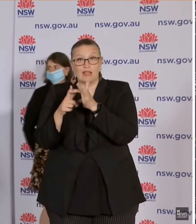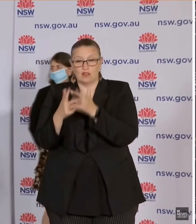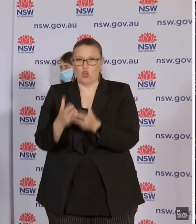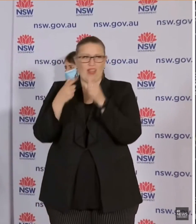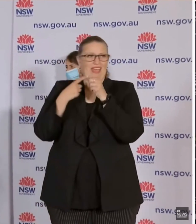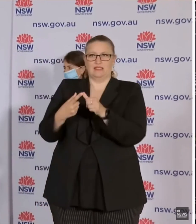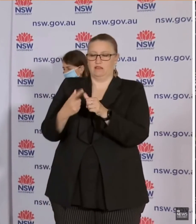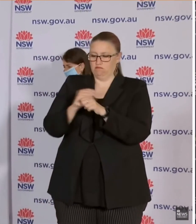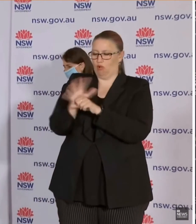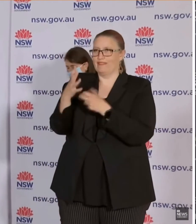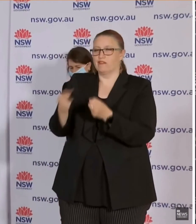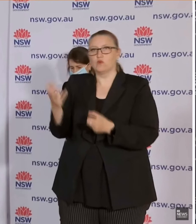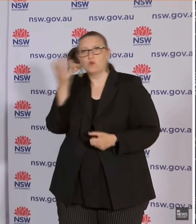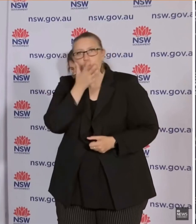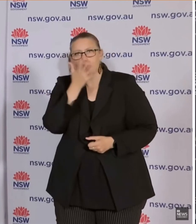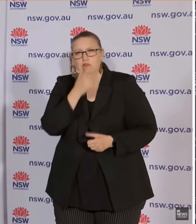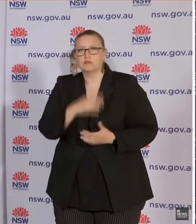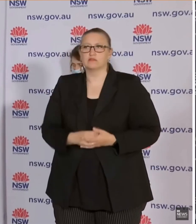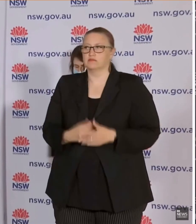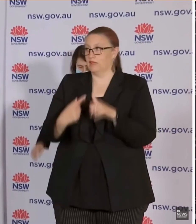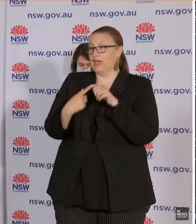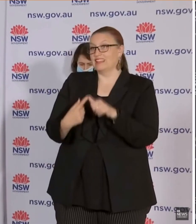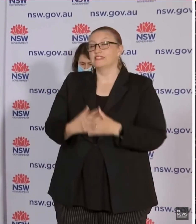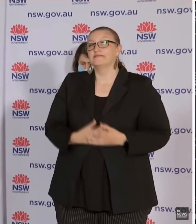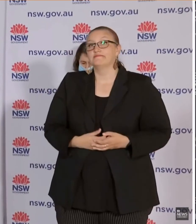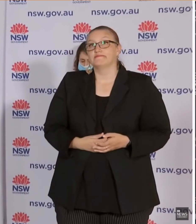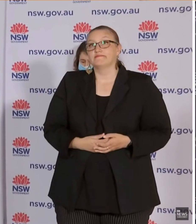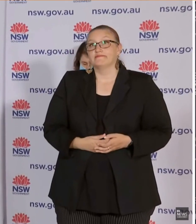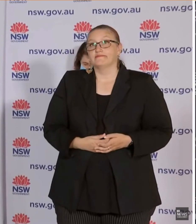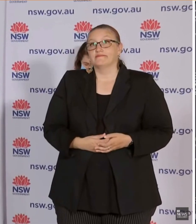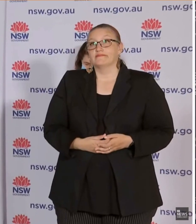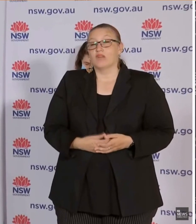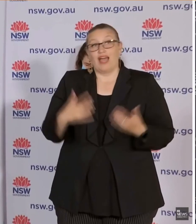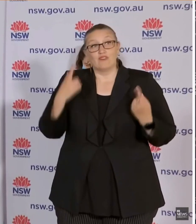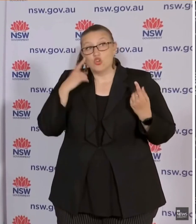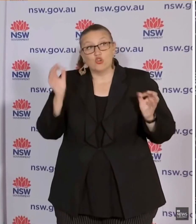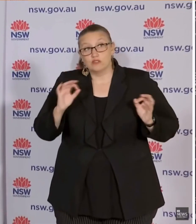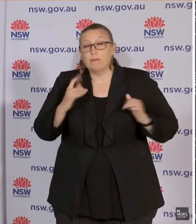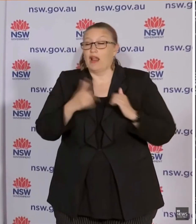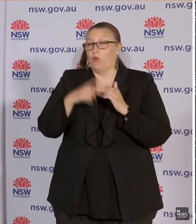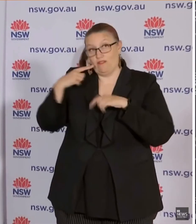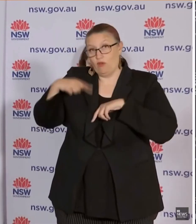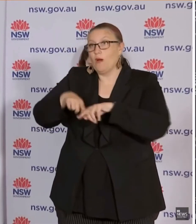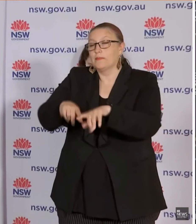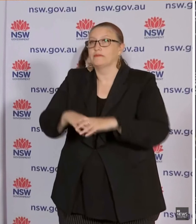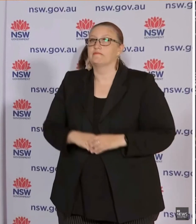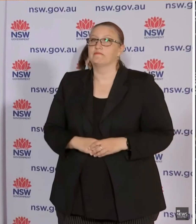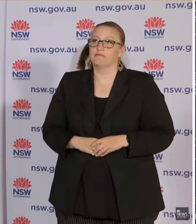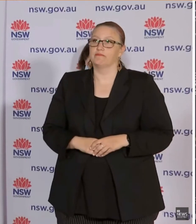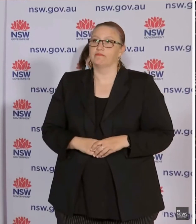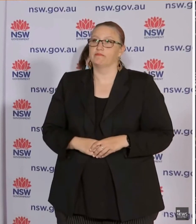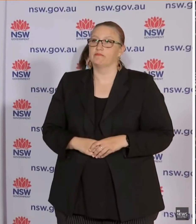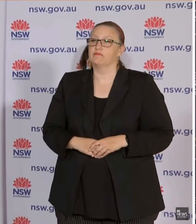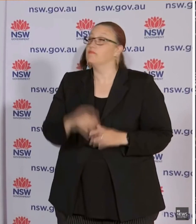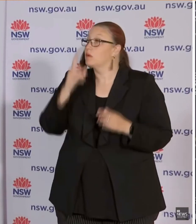been briefed about that, but I certainly will. And just to reassure the fact that we're very committed to ensuring there's very high